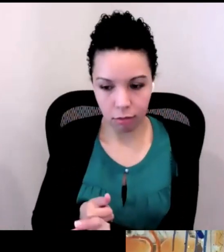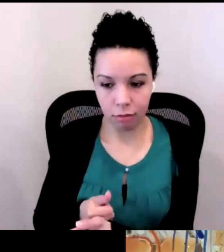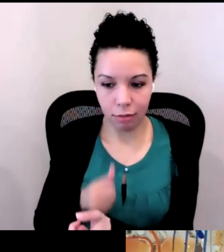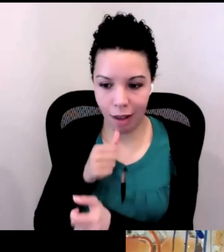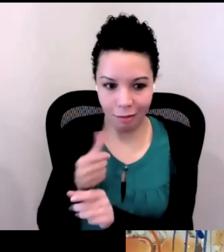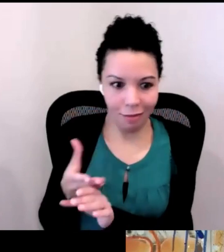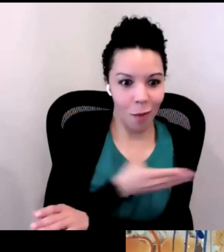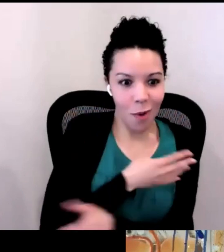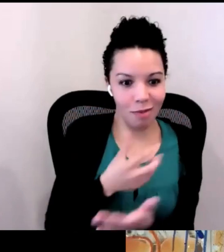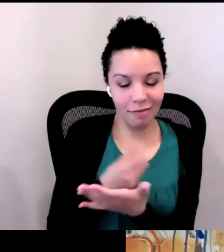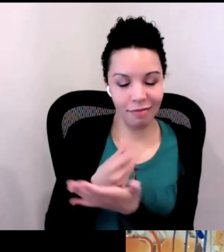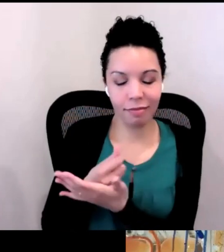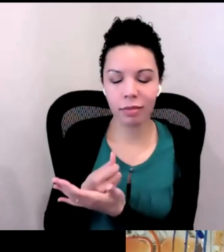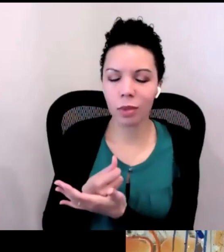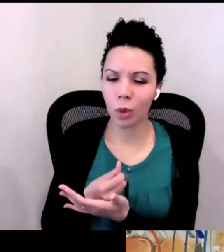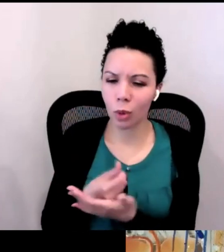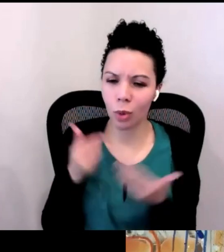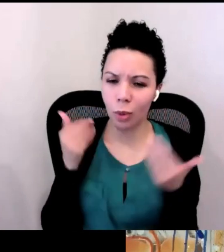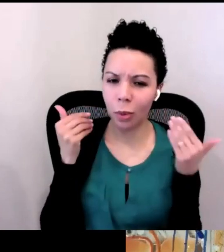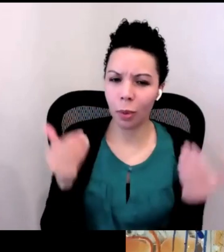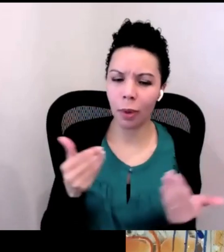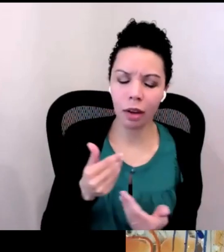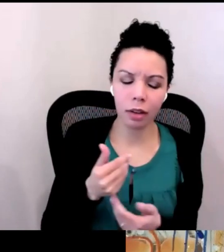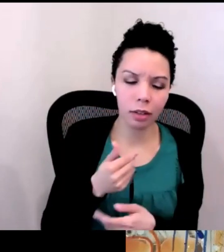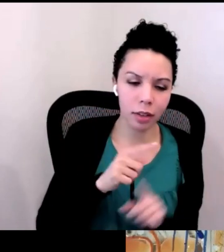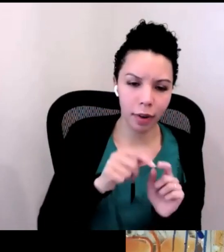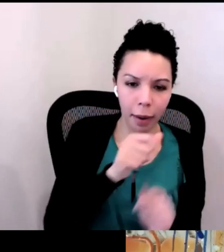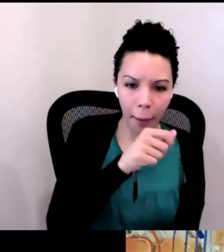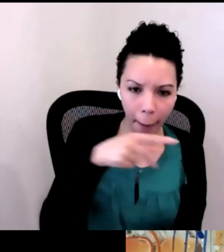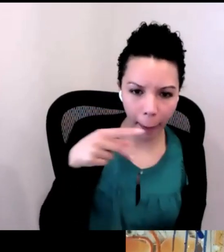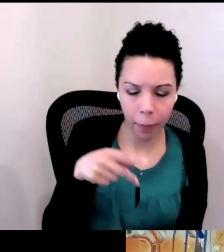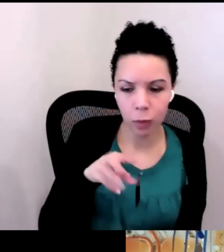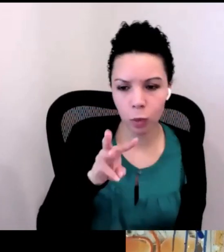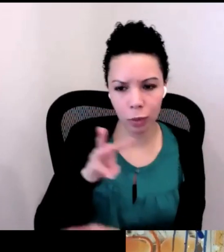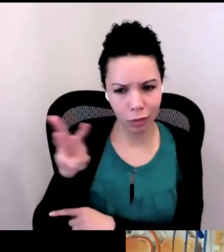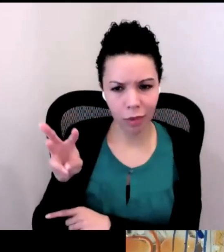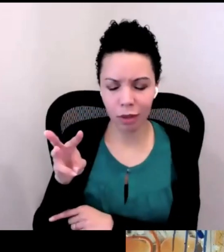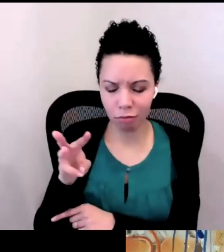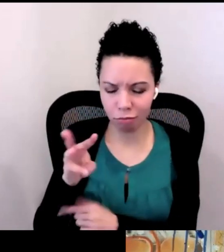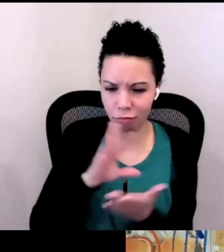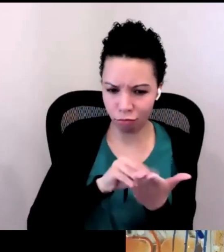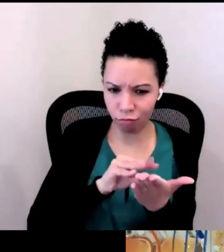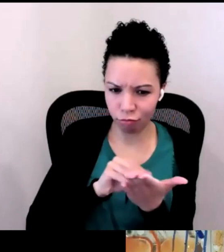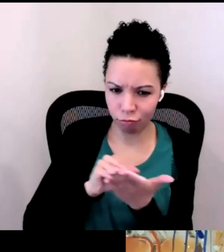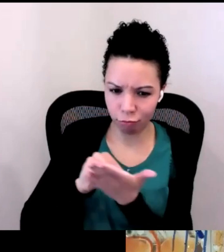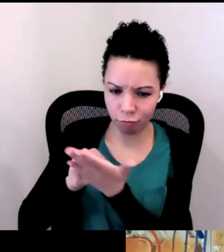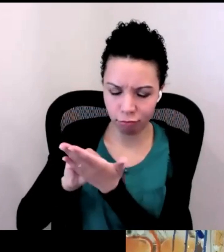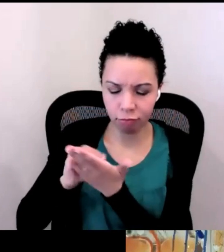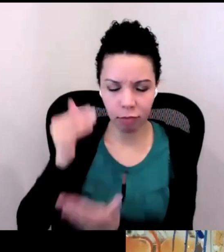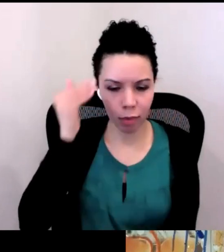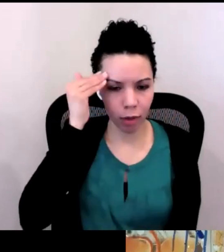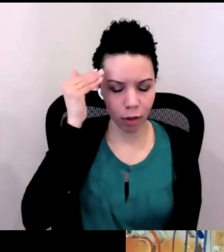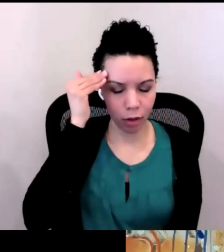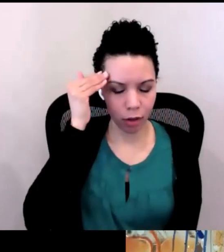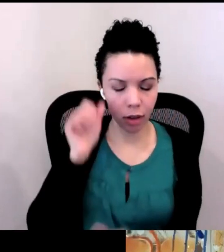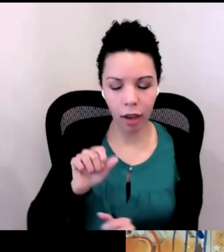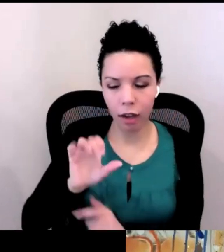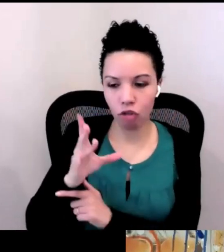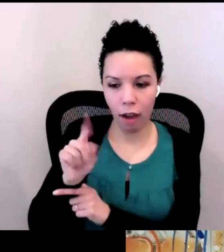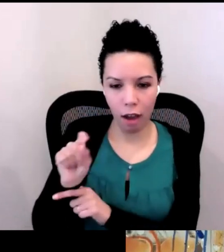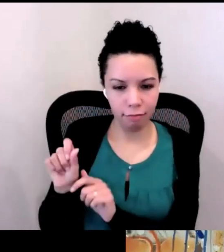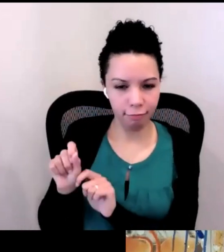and programs I would say to familiarize yourself with. I could put them in the chat, but for example, it's